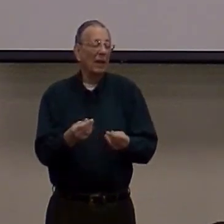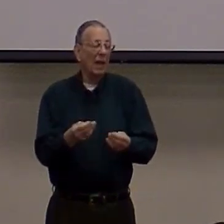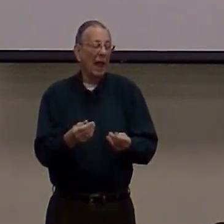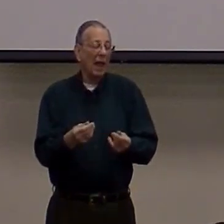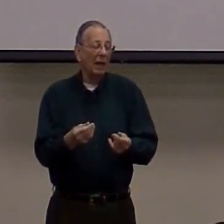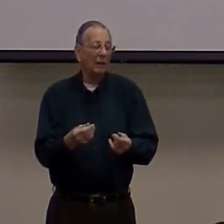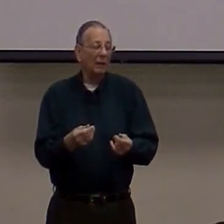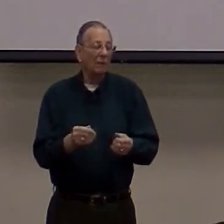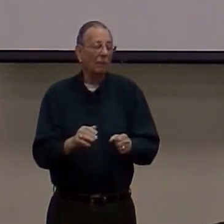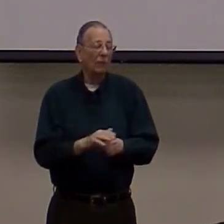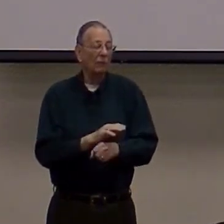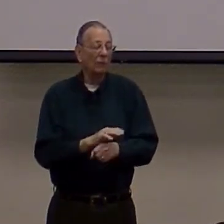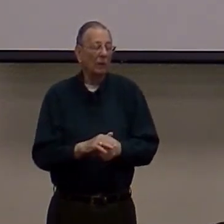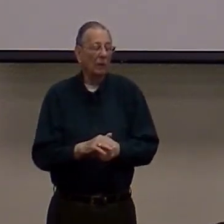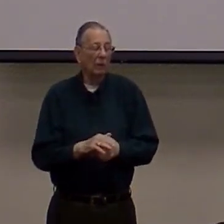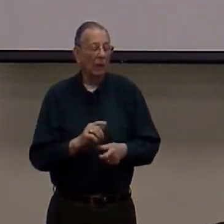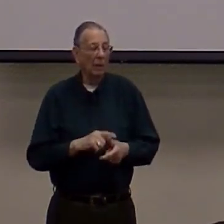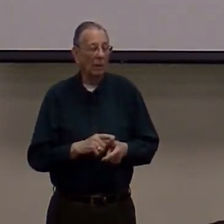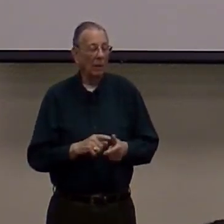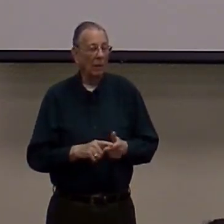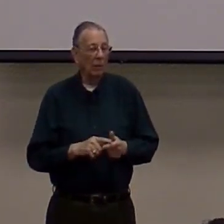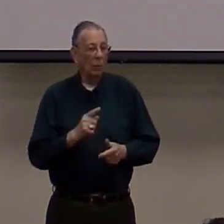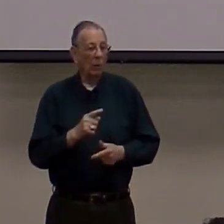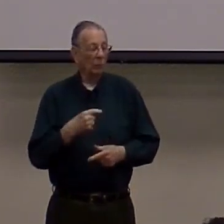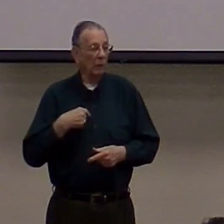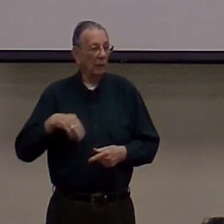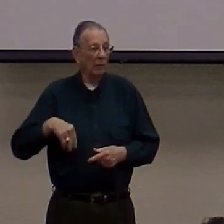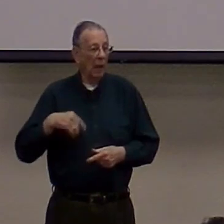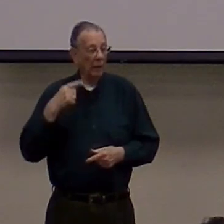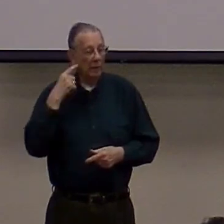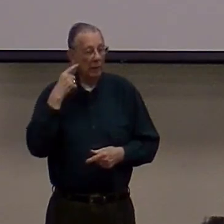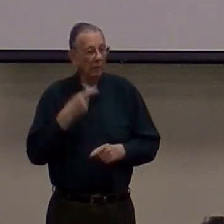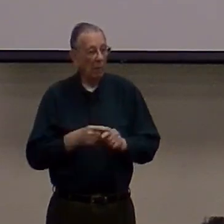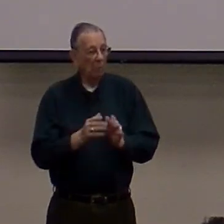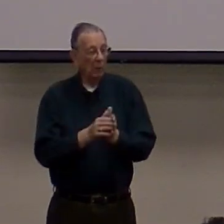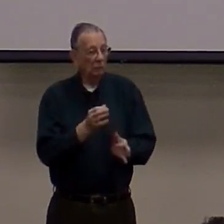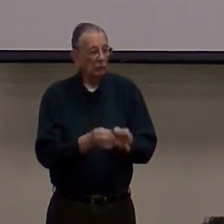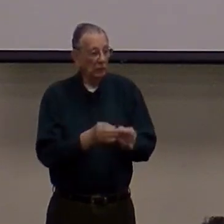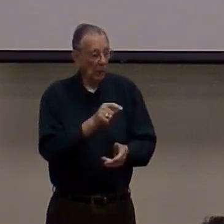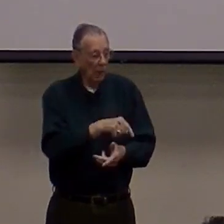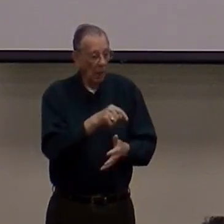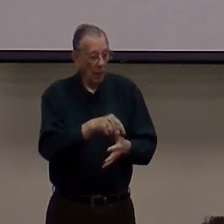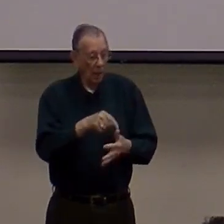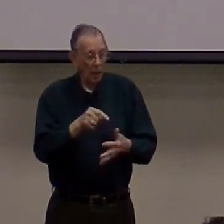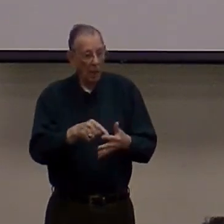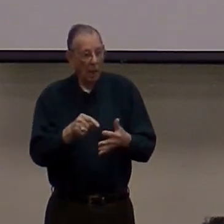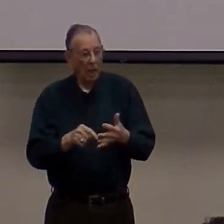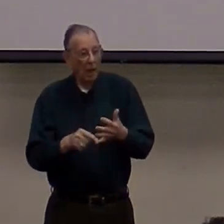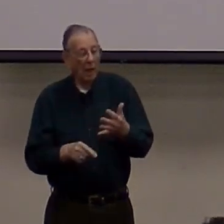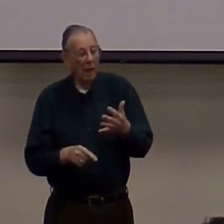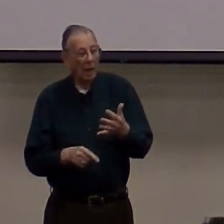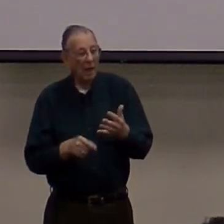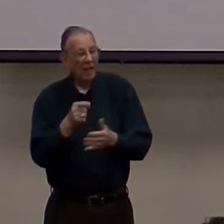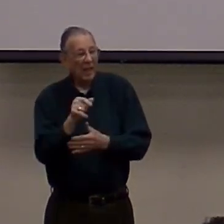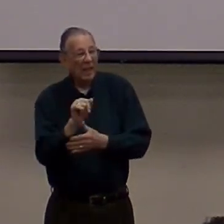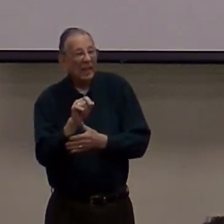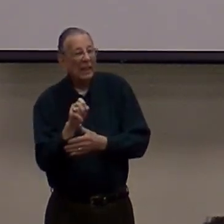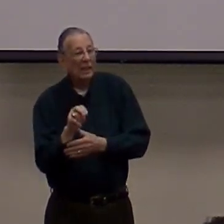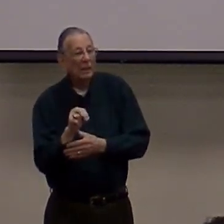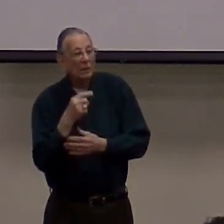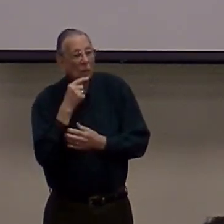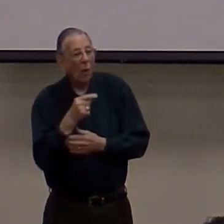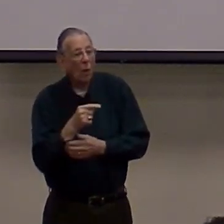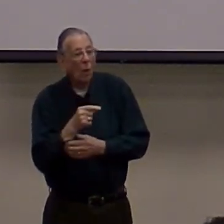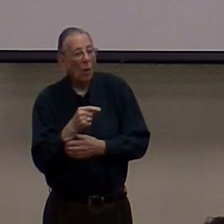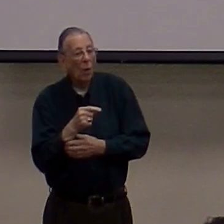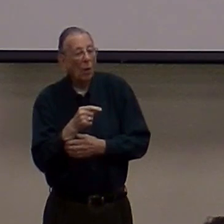fulfilled. And then the ones that we didn't get to hear from the book of Judges. When Gideon is told in